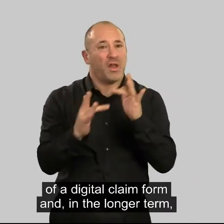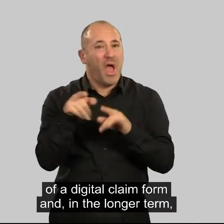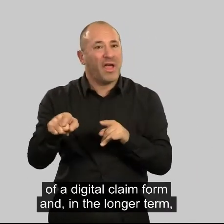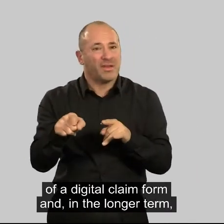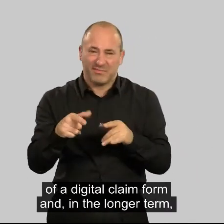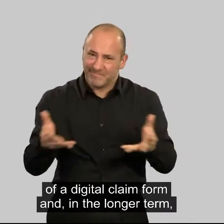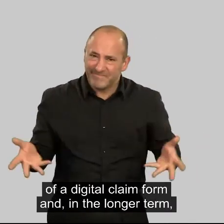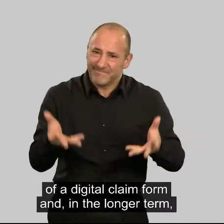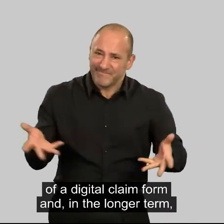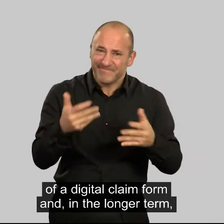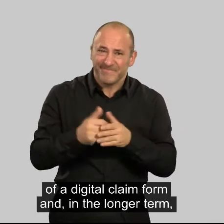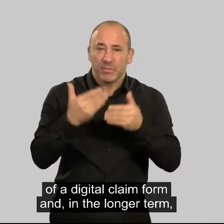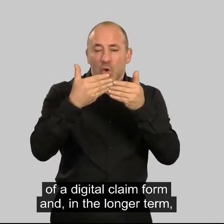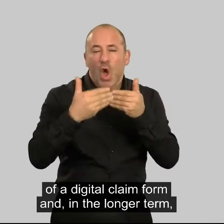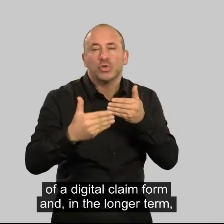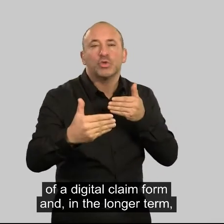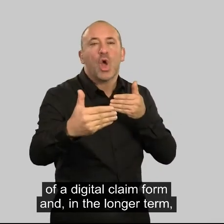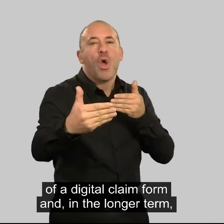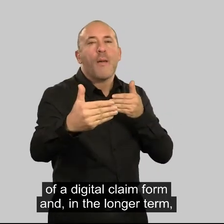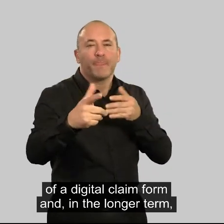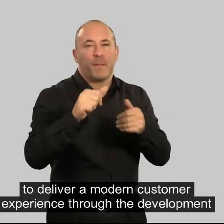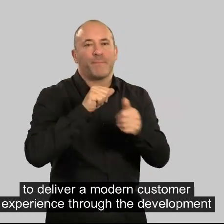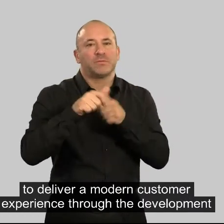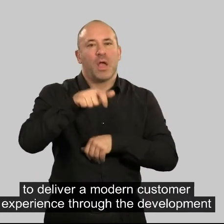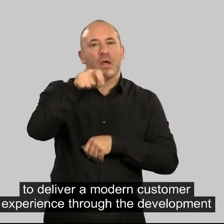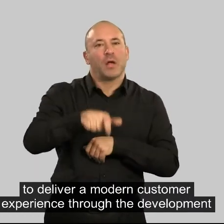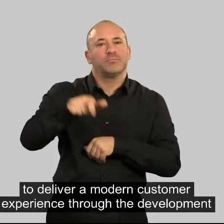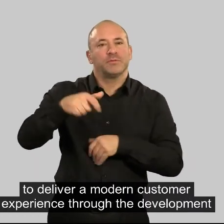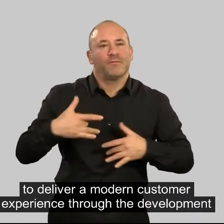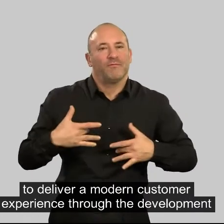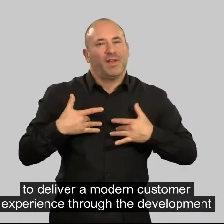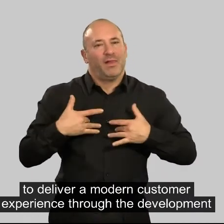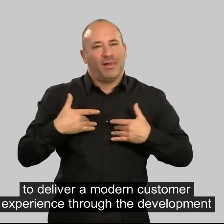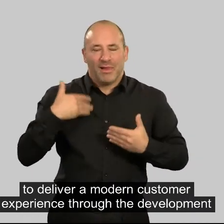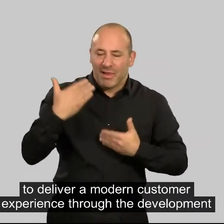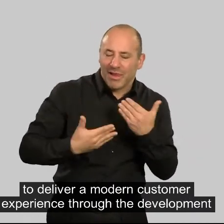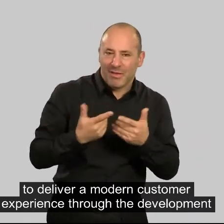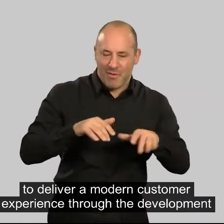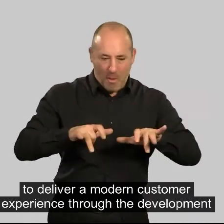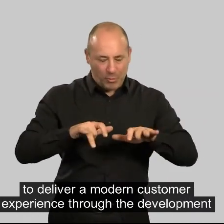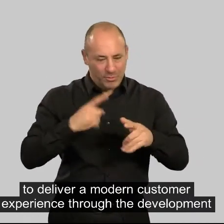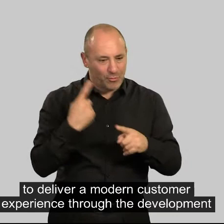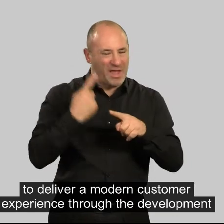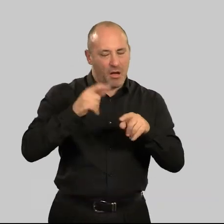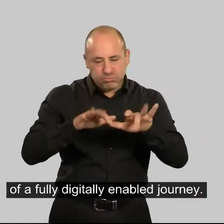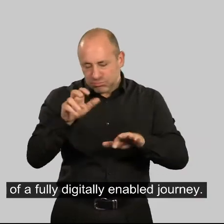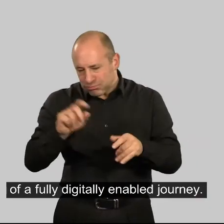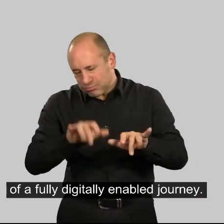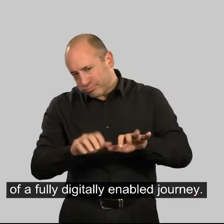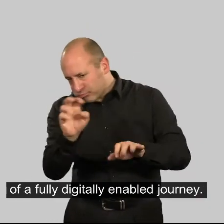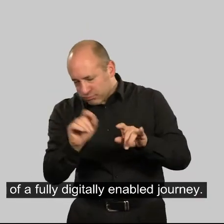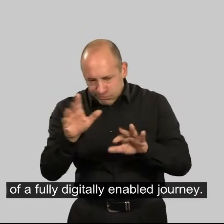longer term to deliver a modern customer experience through the development of a fully digitally enabled